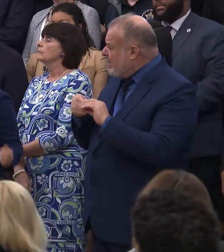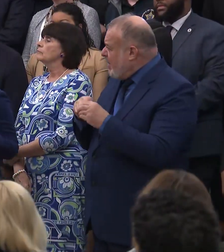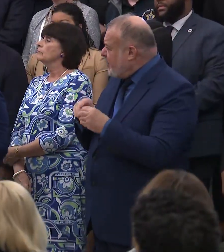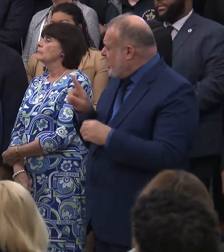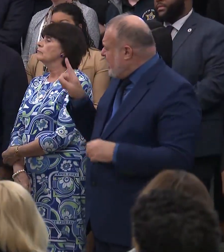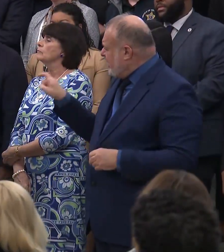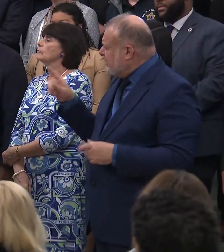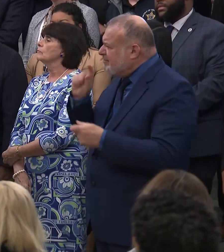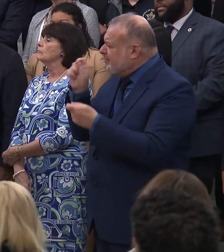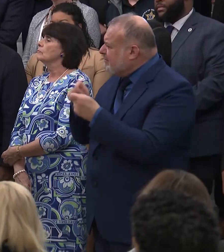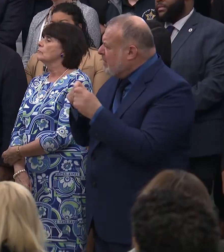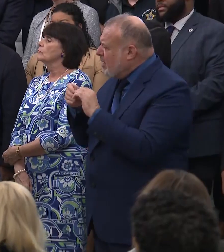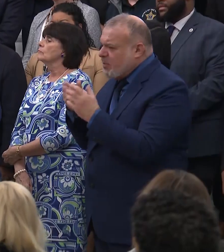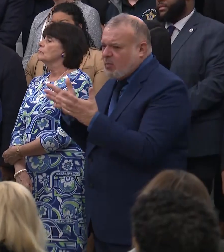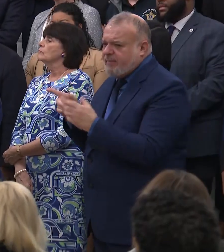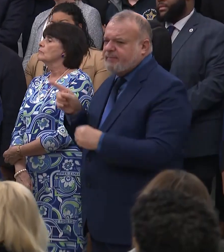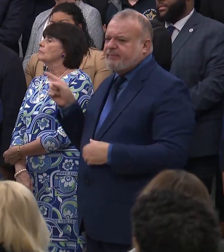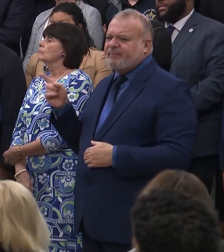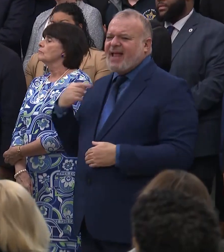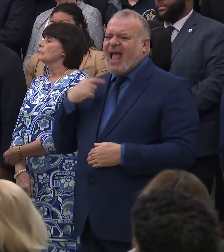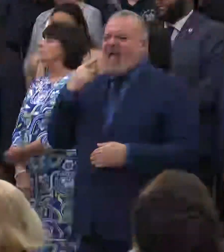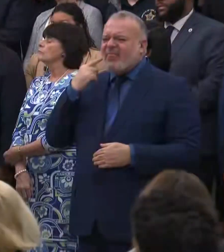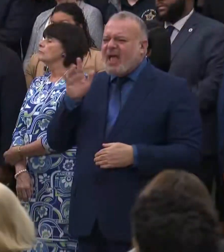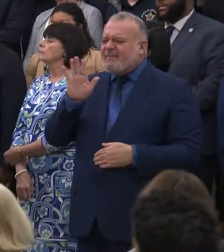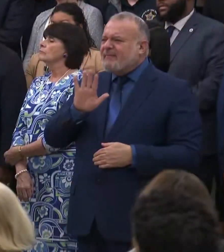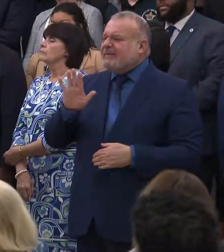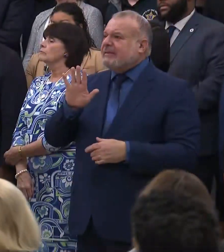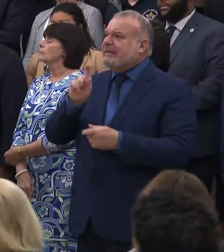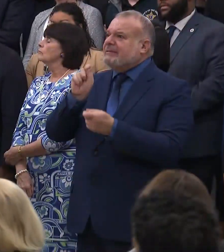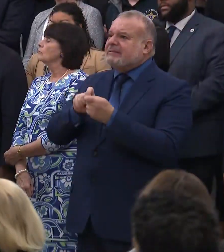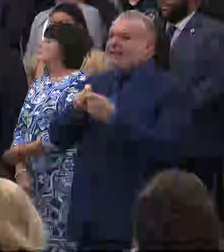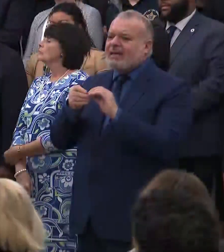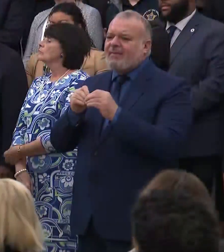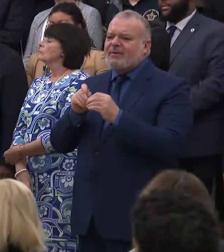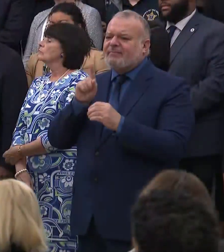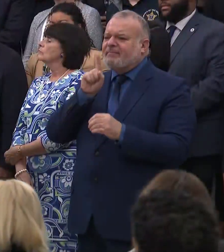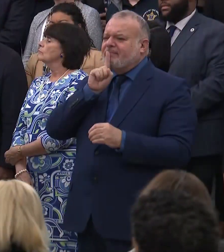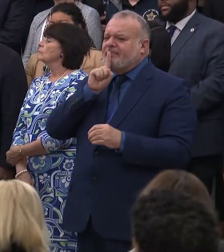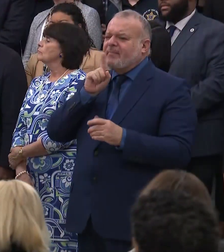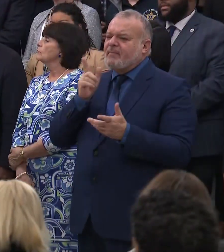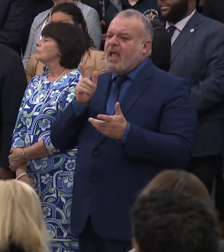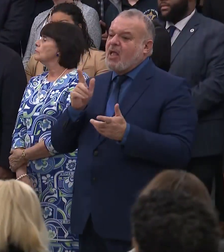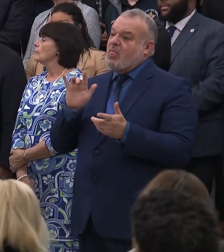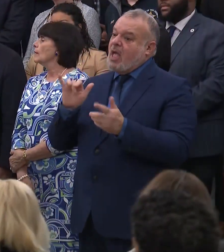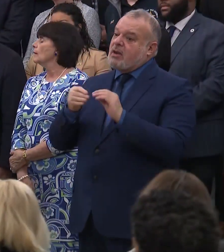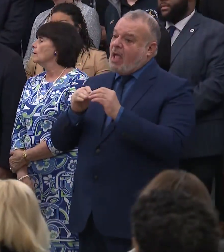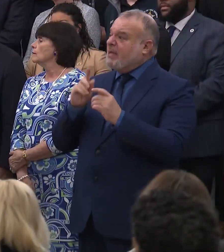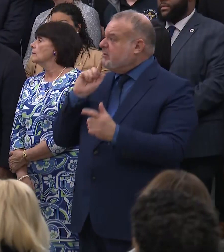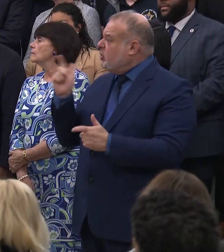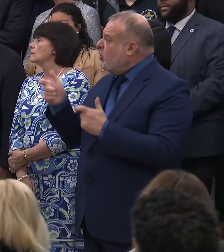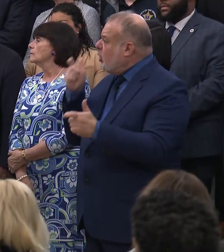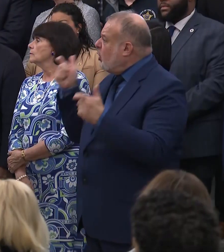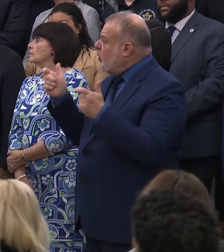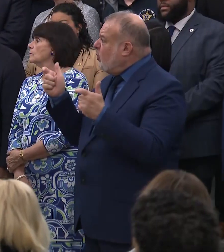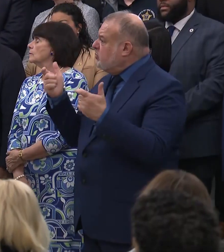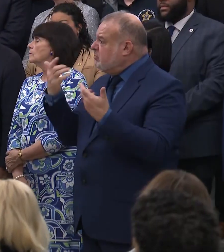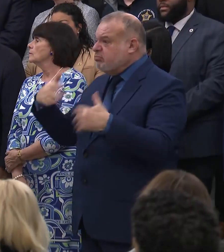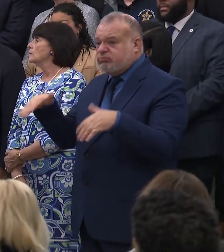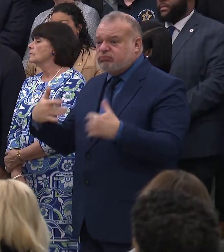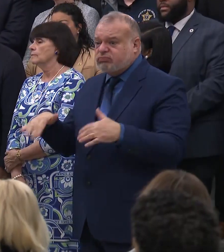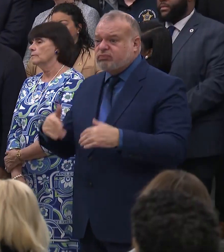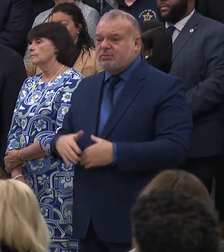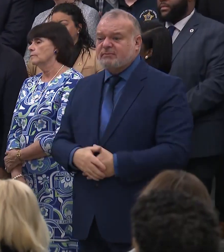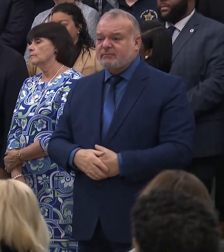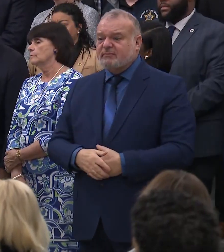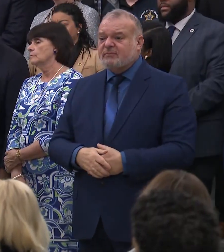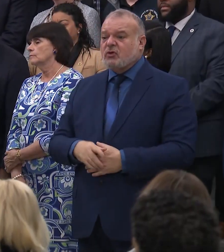generally is? No, I don't think we do. Not a specific number, but the number is huge. I mean, part of it,